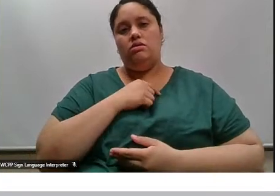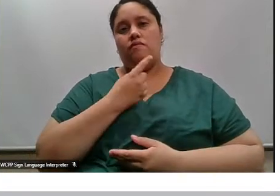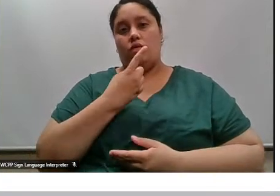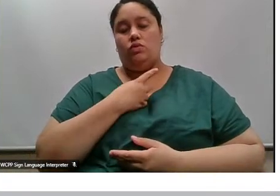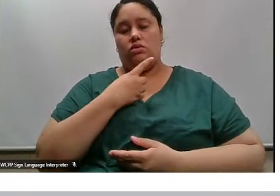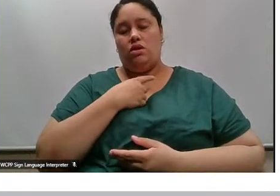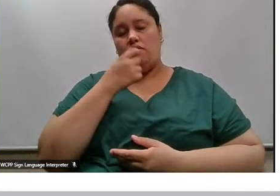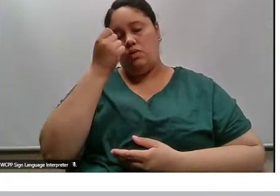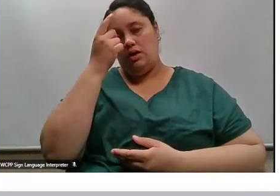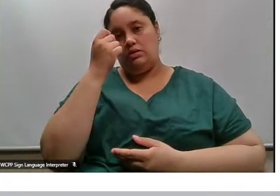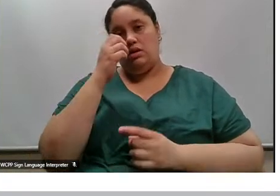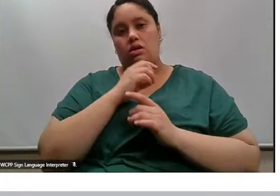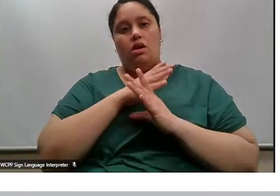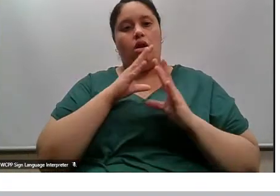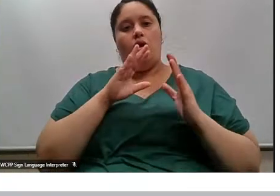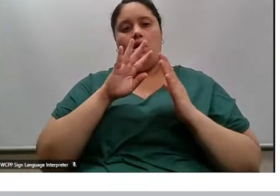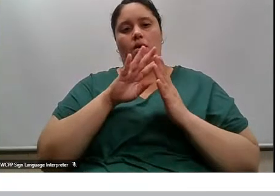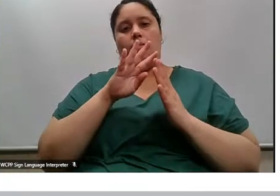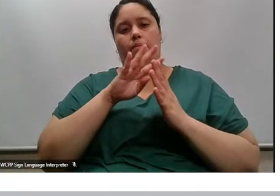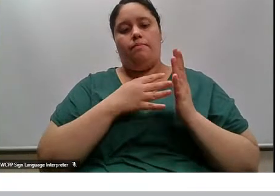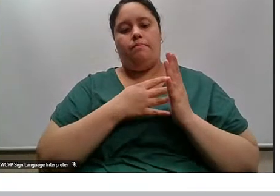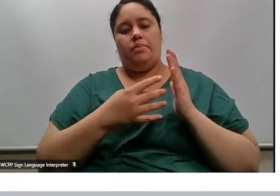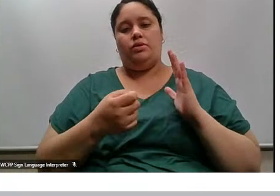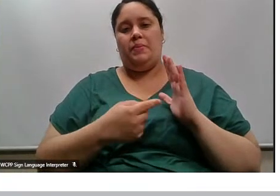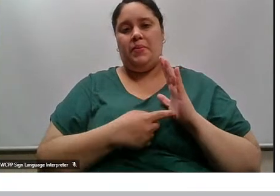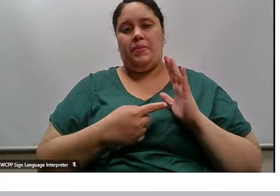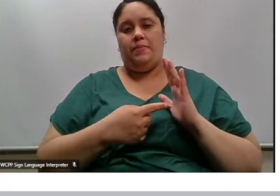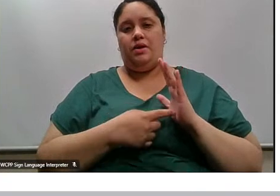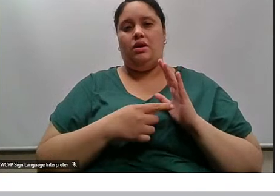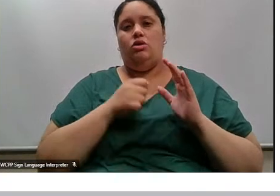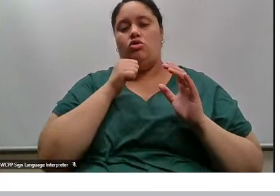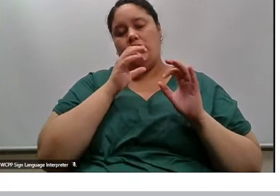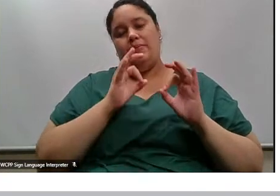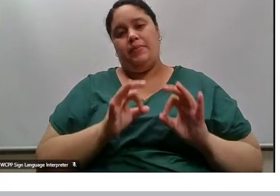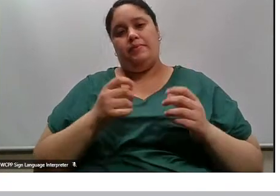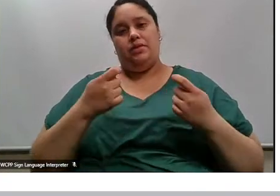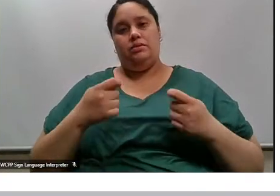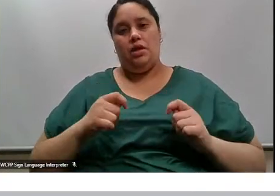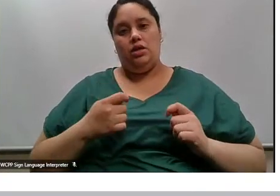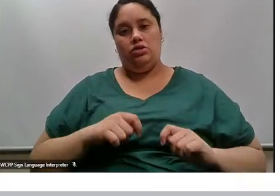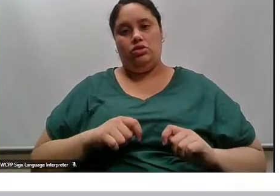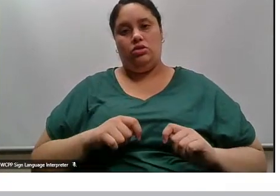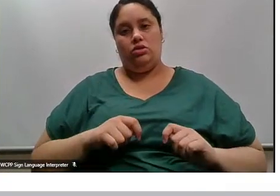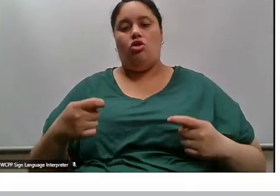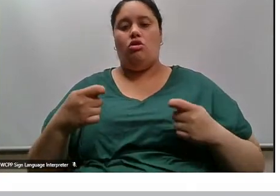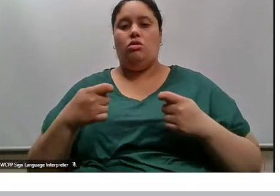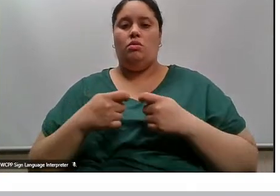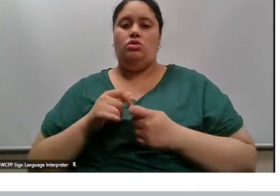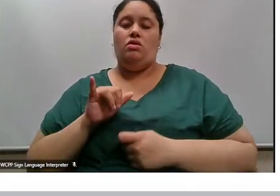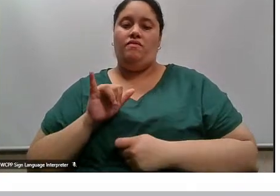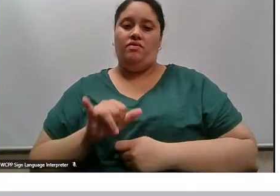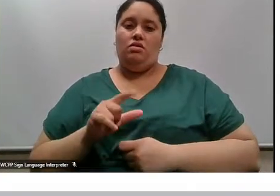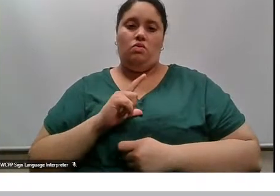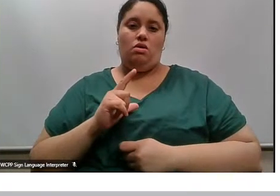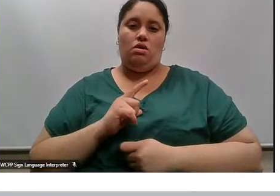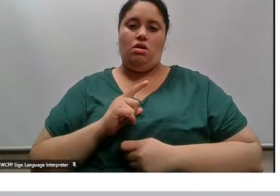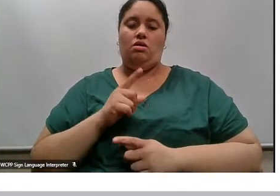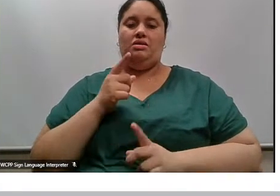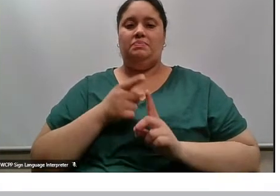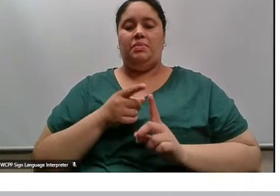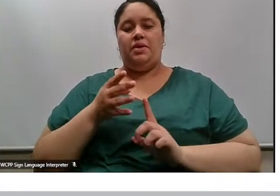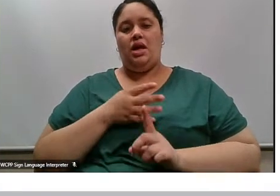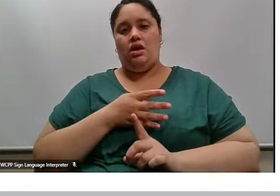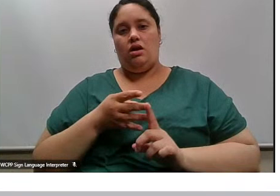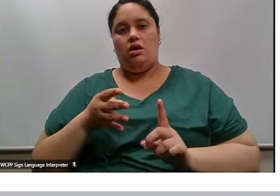understanding that page, the irregular expenditure, the condemnation thereof, disciplinary actions,